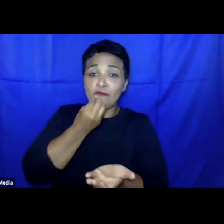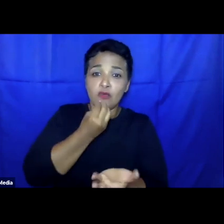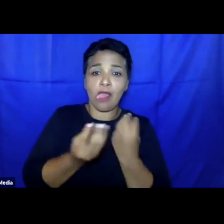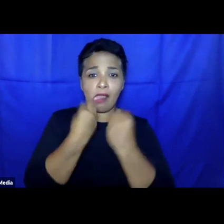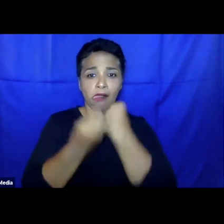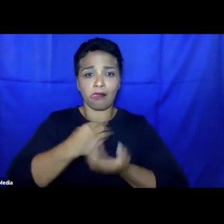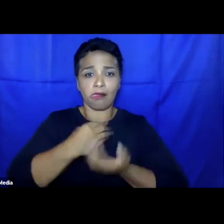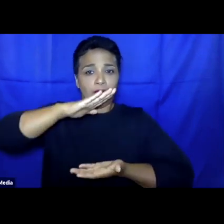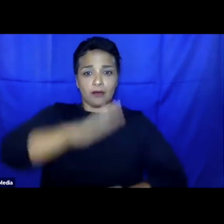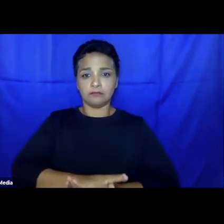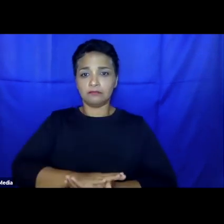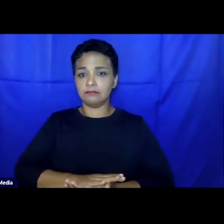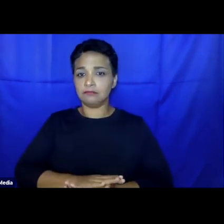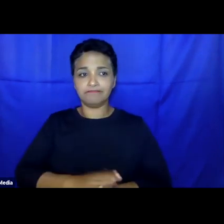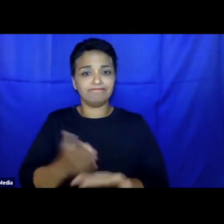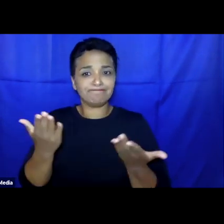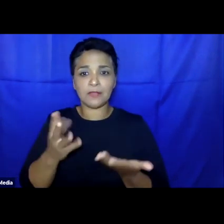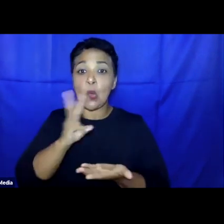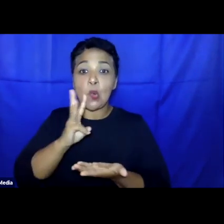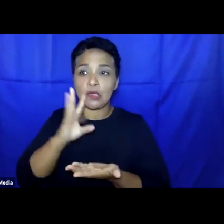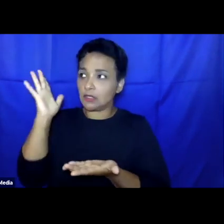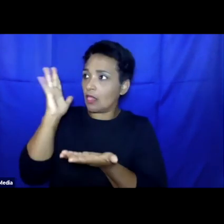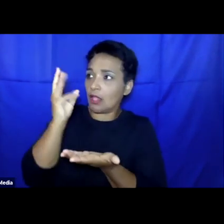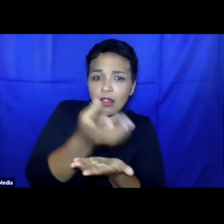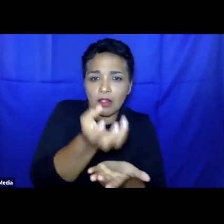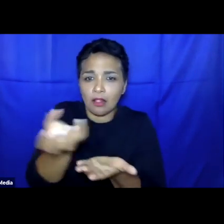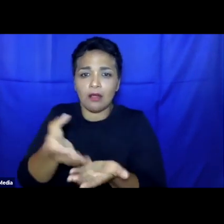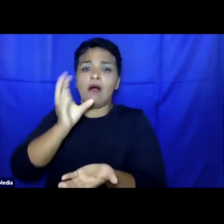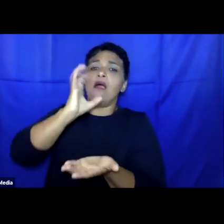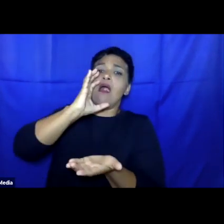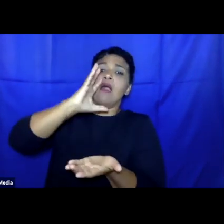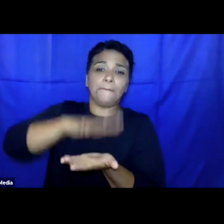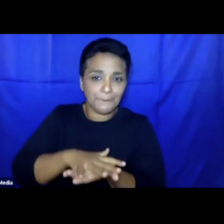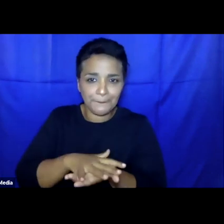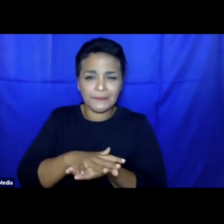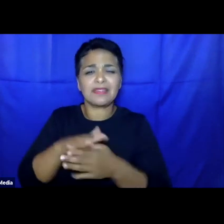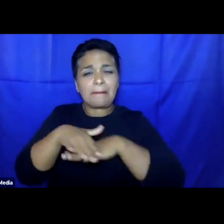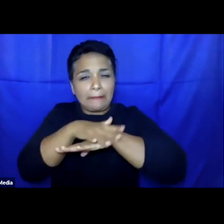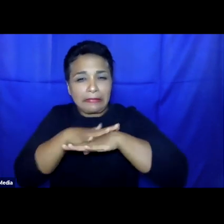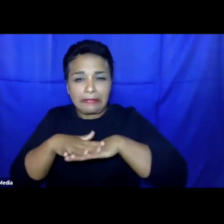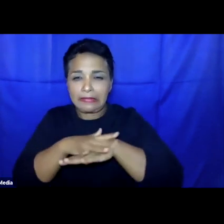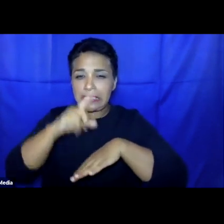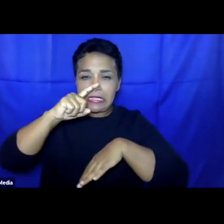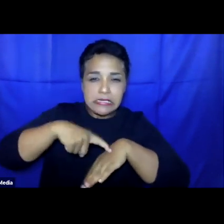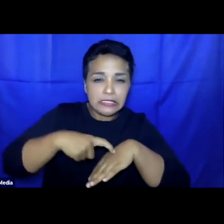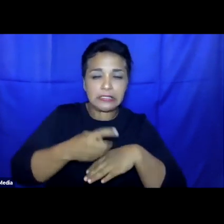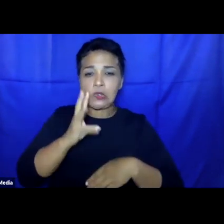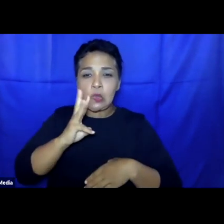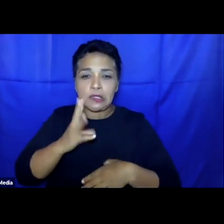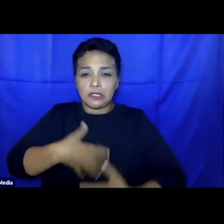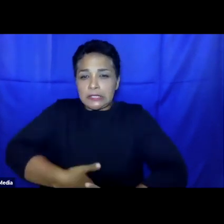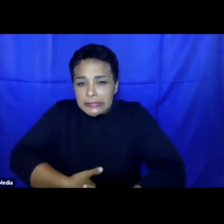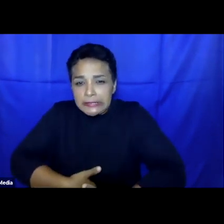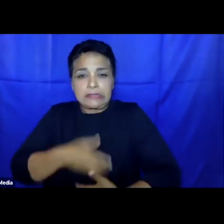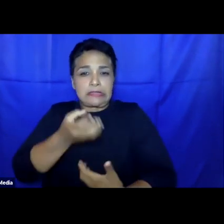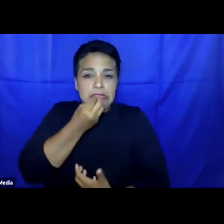giving food, you keep on giving water, shelter, which we call them the basic, needs, that will not, that